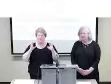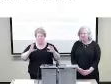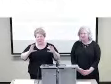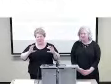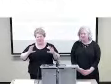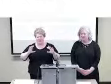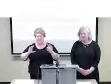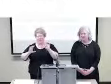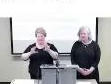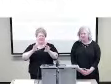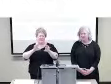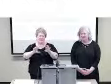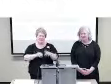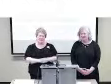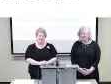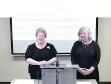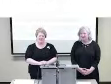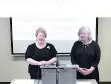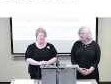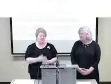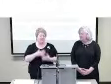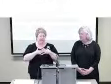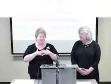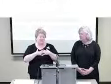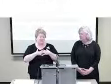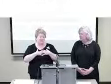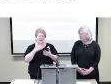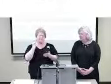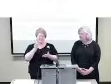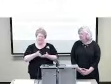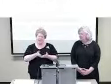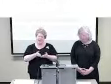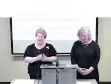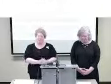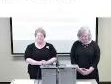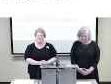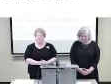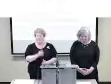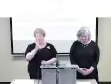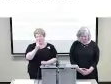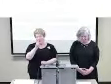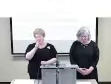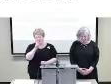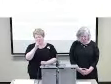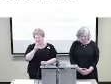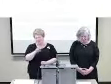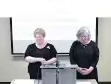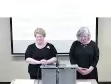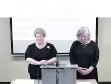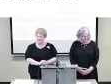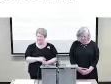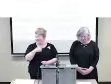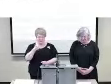to have two hour block time an hour and an hour i would that's what i would do i would split it up um and i would also